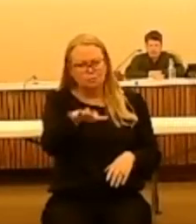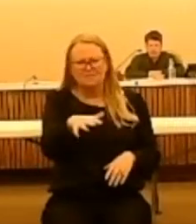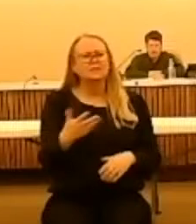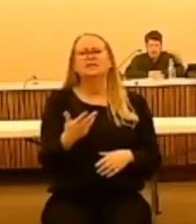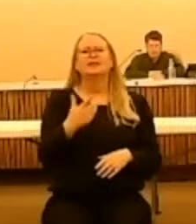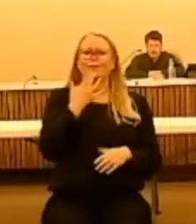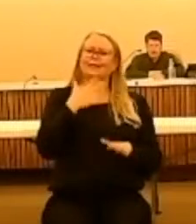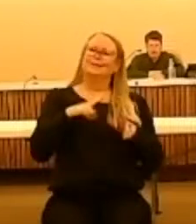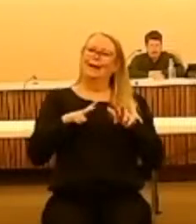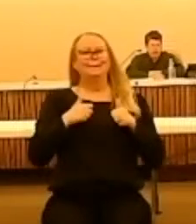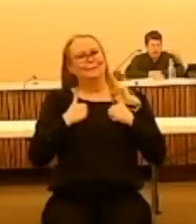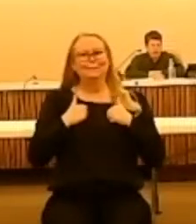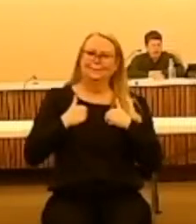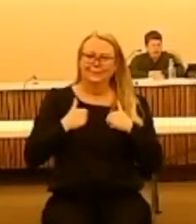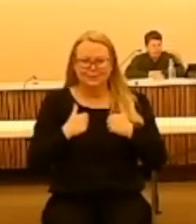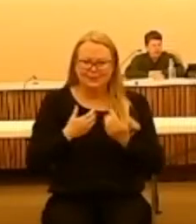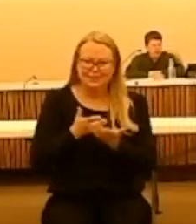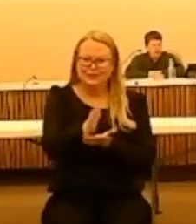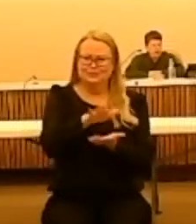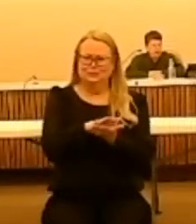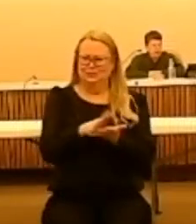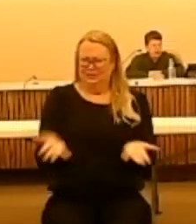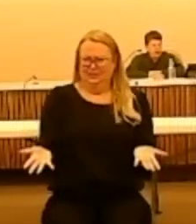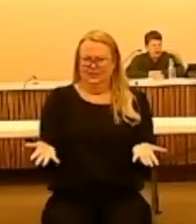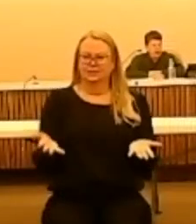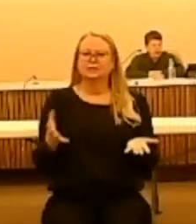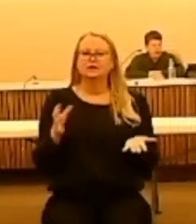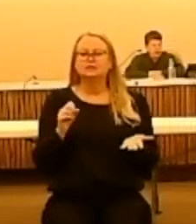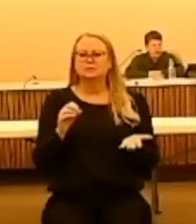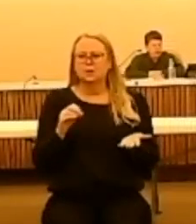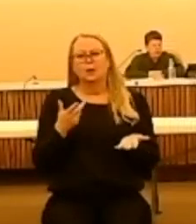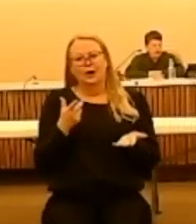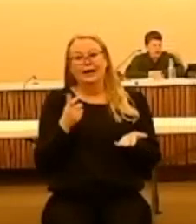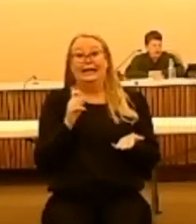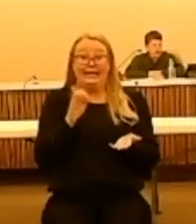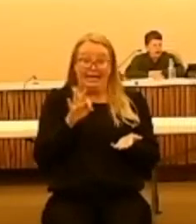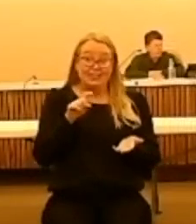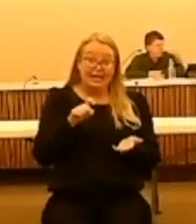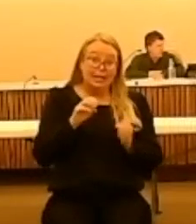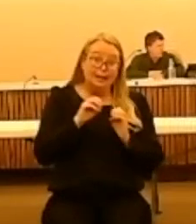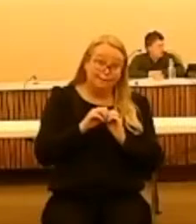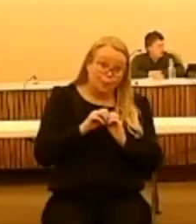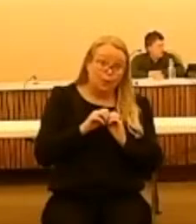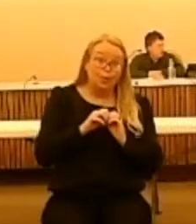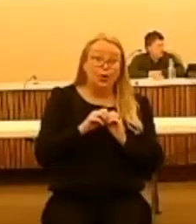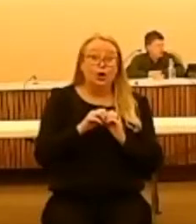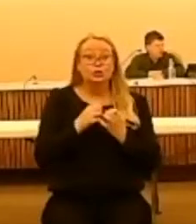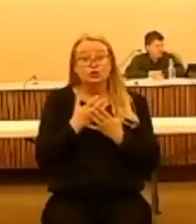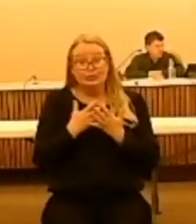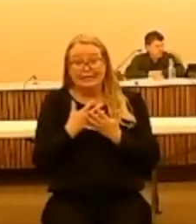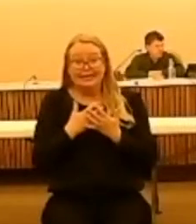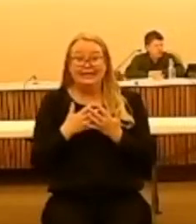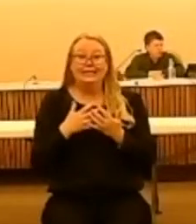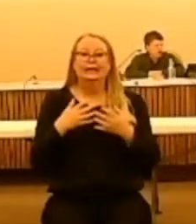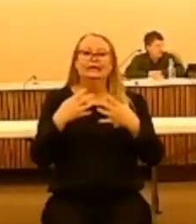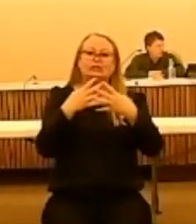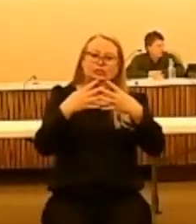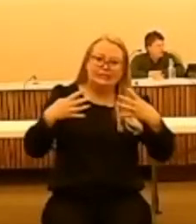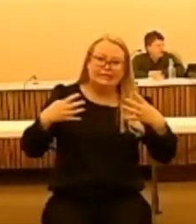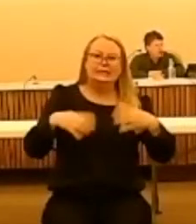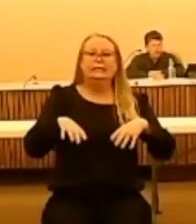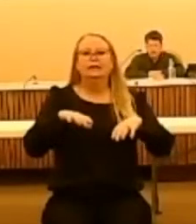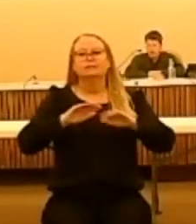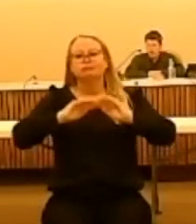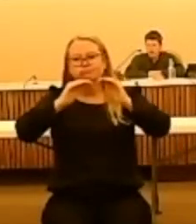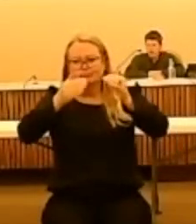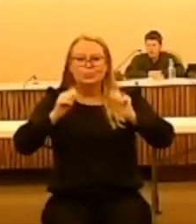again, with the way they typically lay their buildings out, that if they needed screening, they could have screening or fencing or whatever. But